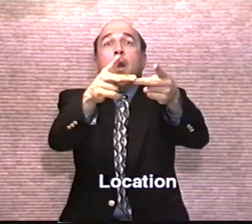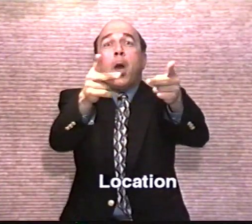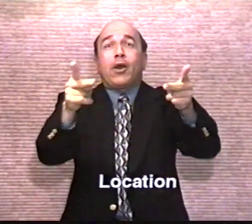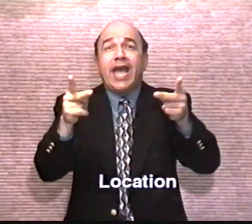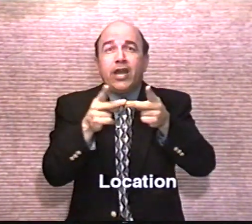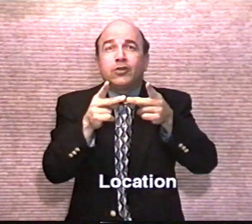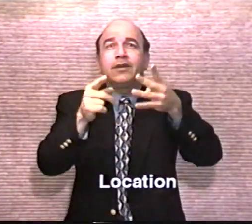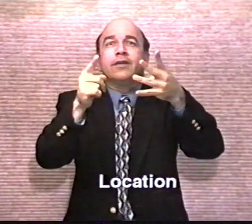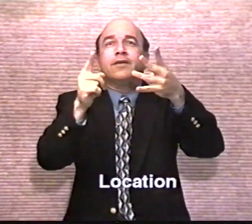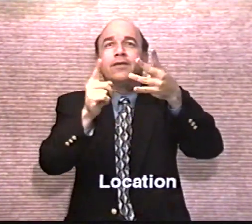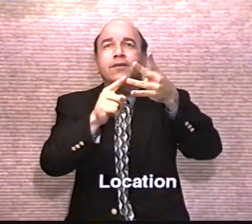location,